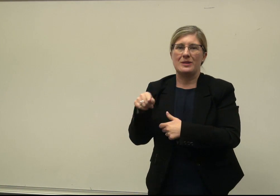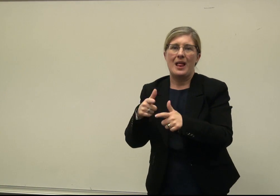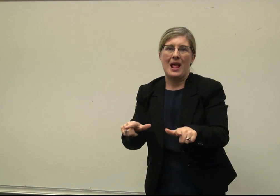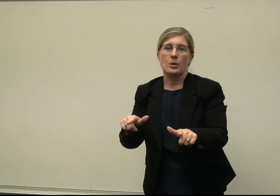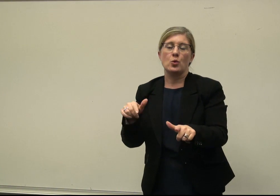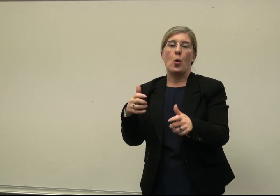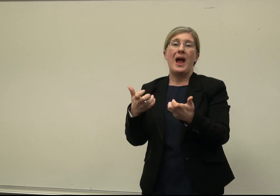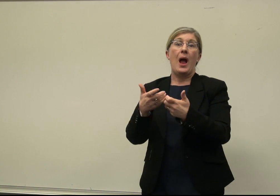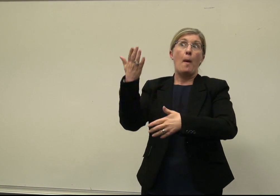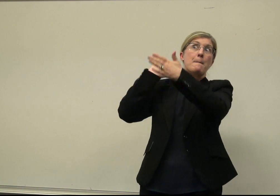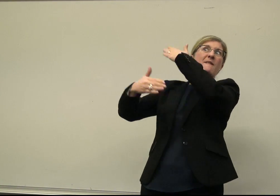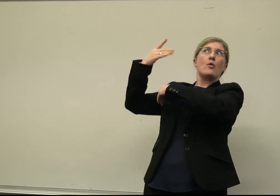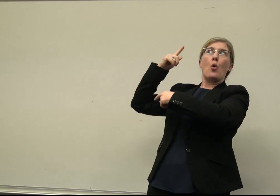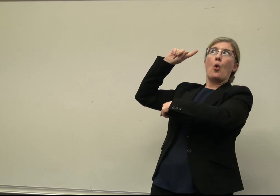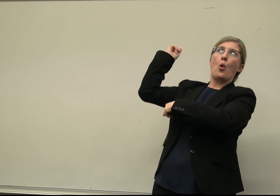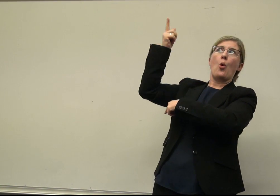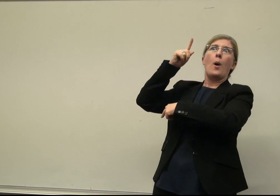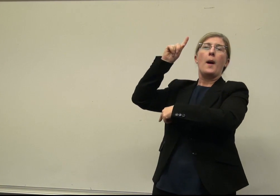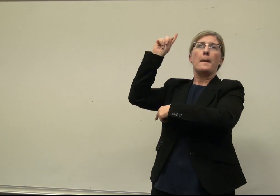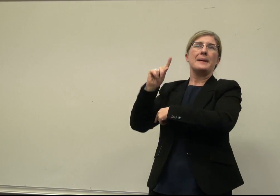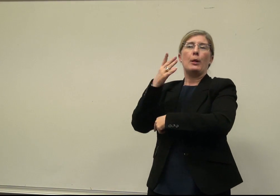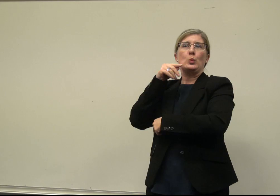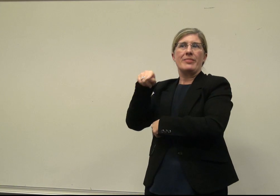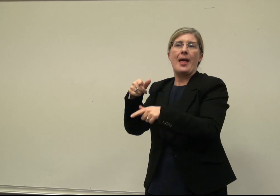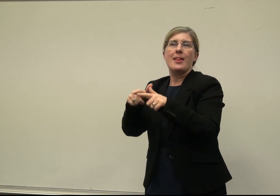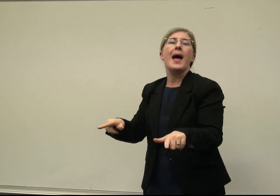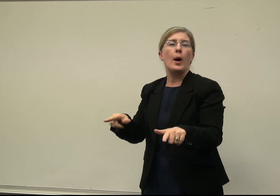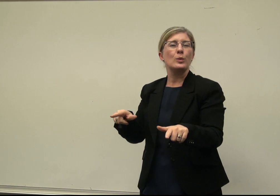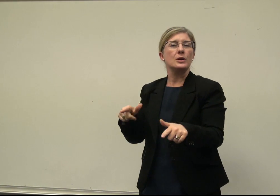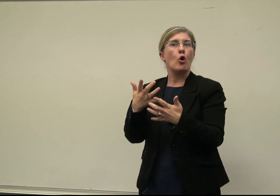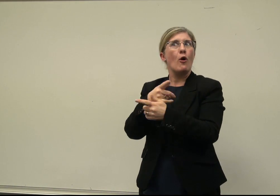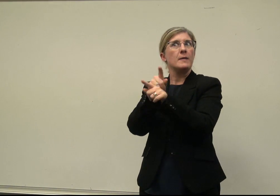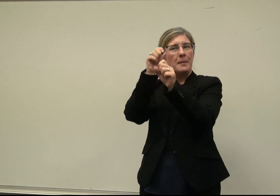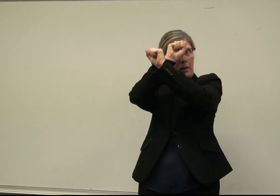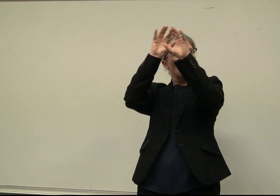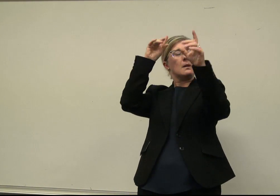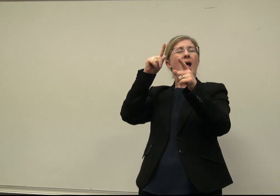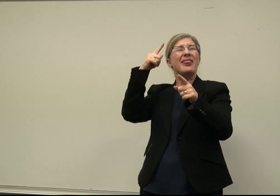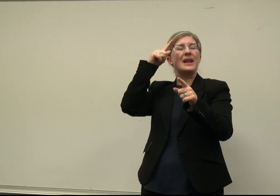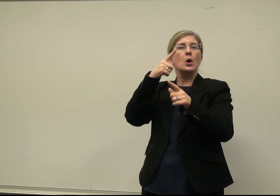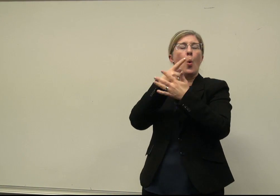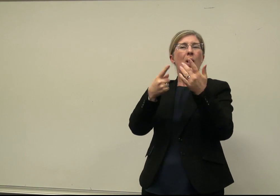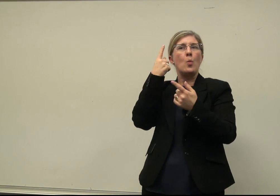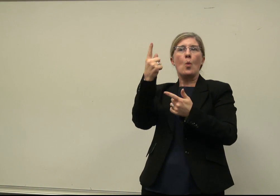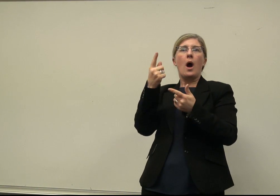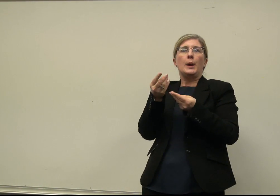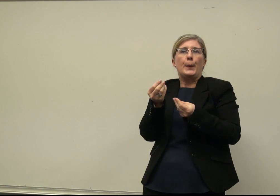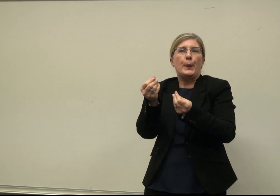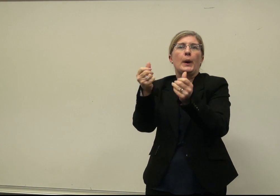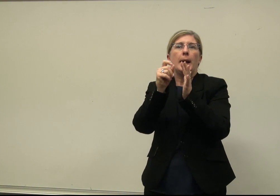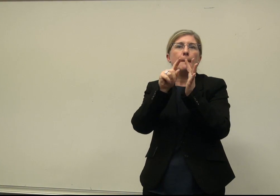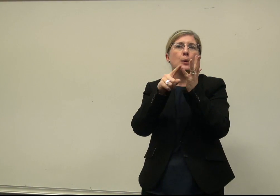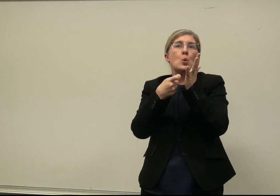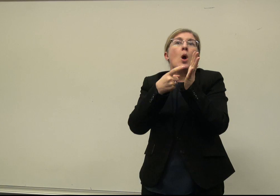the cultural characteristics, but particularly the language, this idea that there is a pure version of the language.